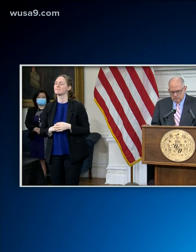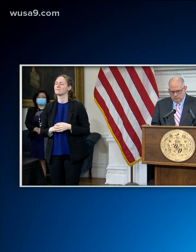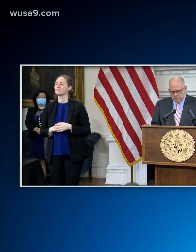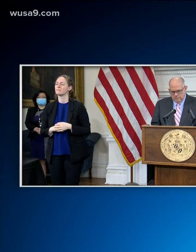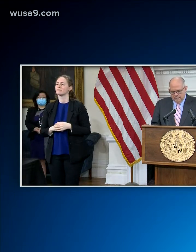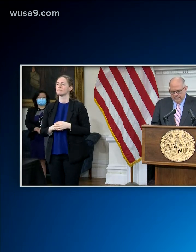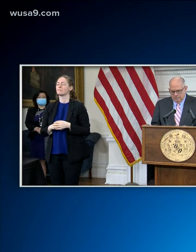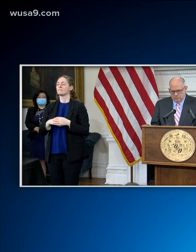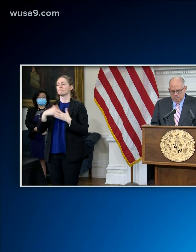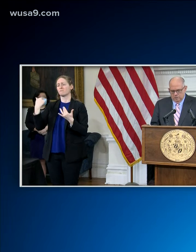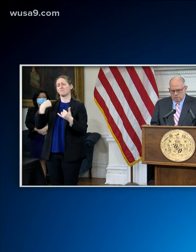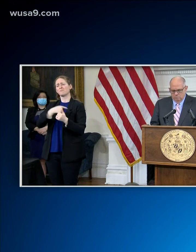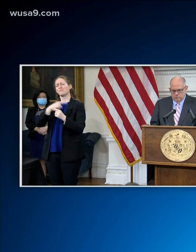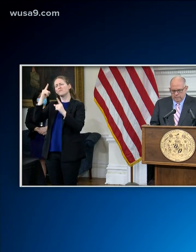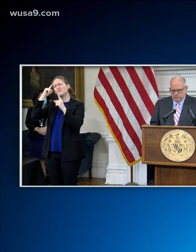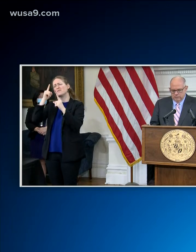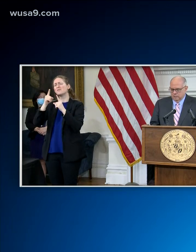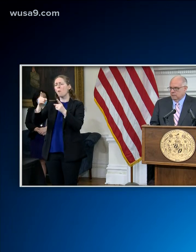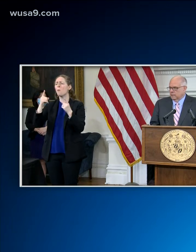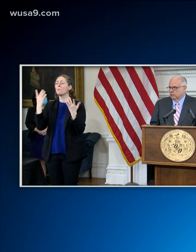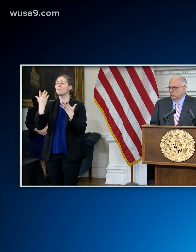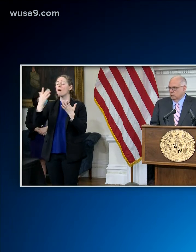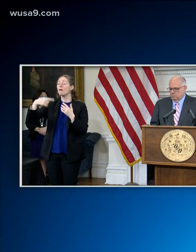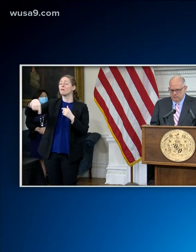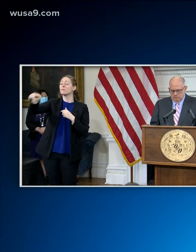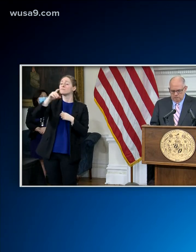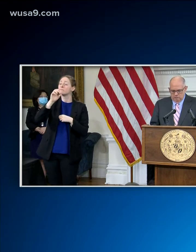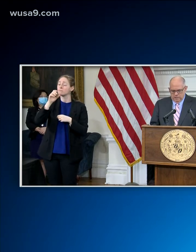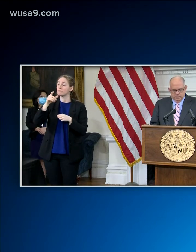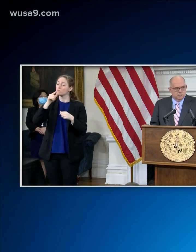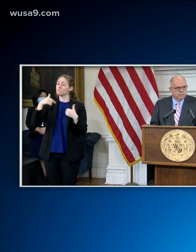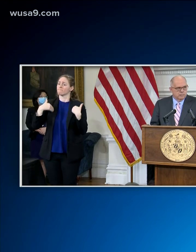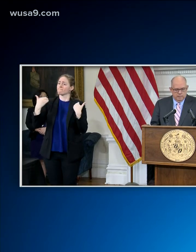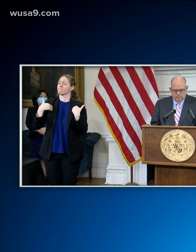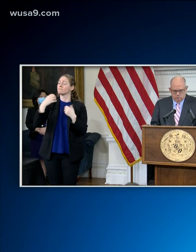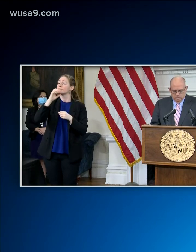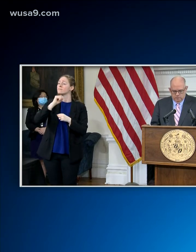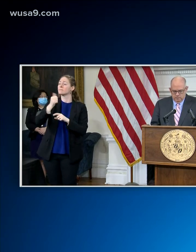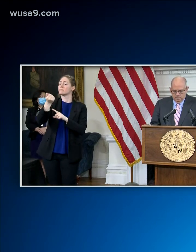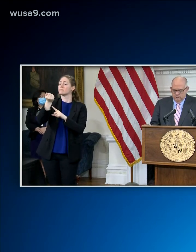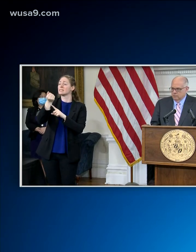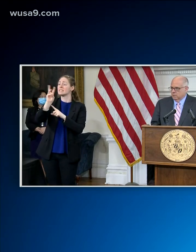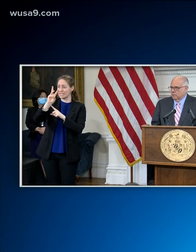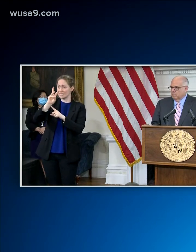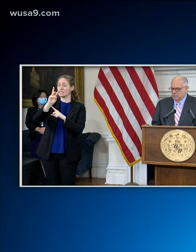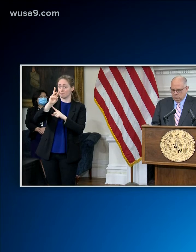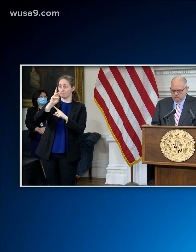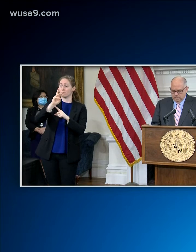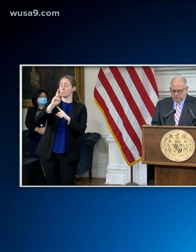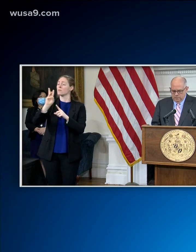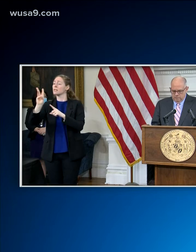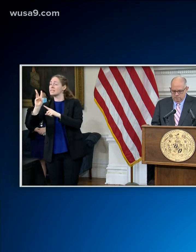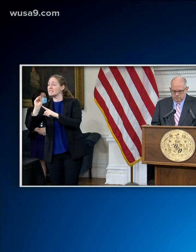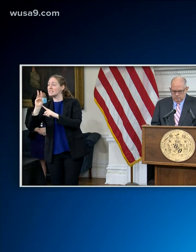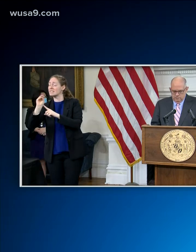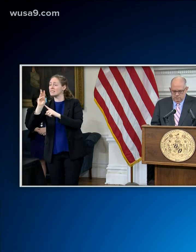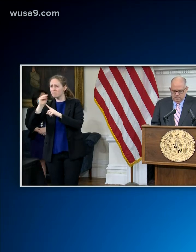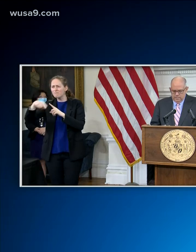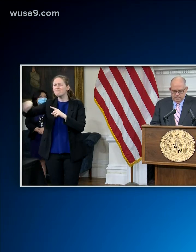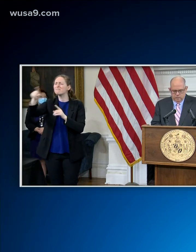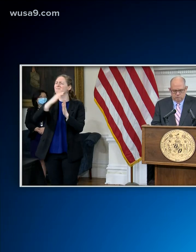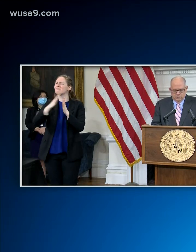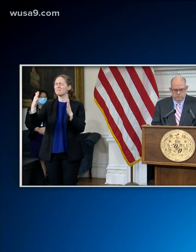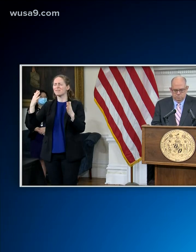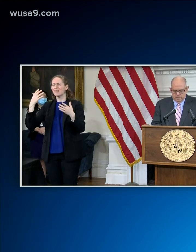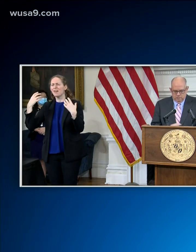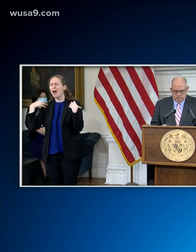encourage any Marylander over age 60 and all Marylanders age 16 and older with any medical conditions